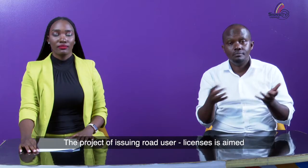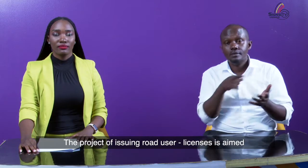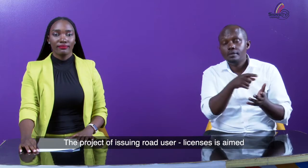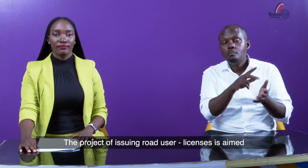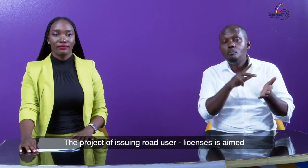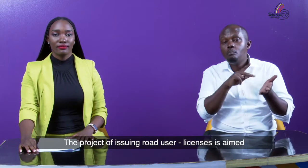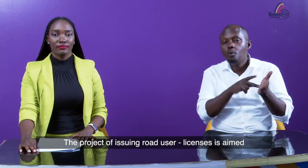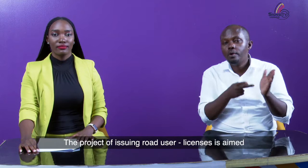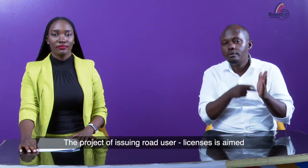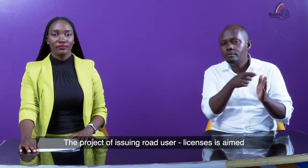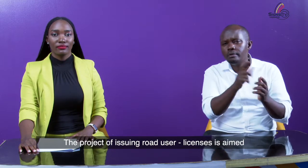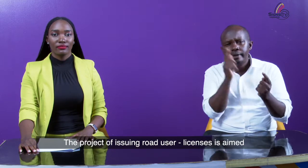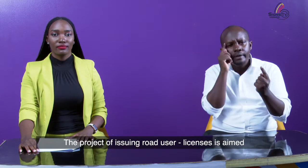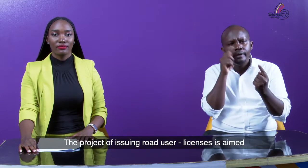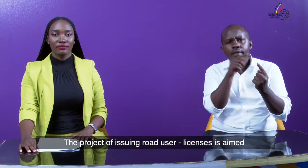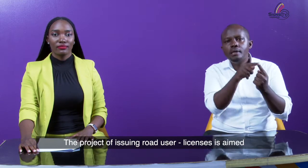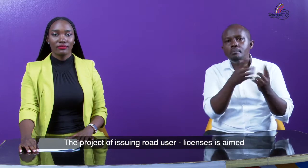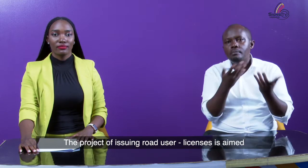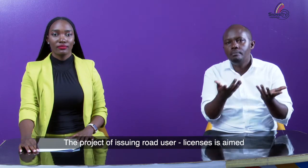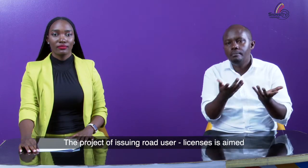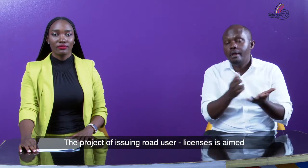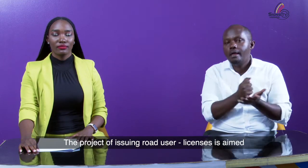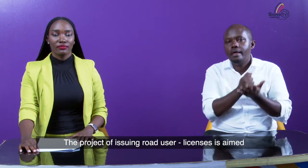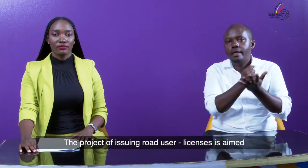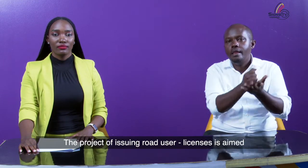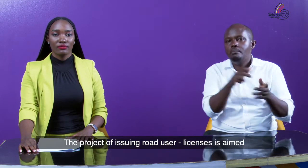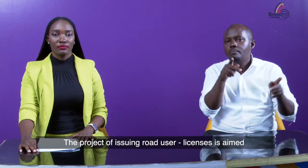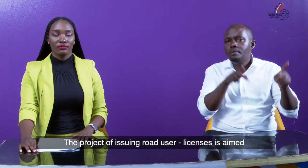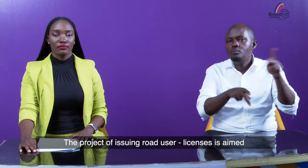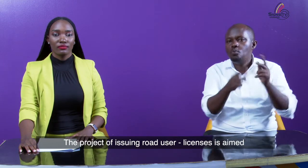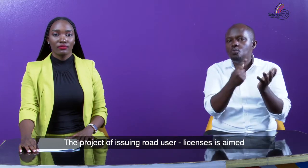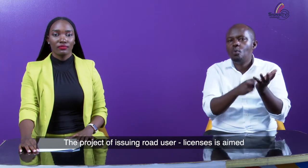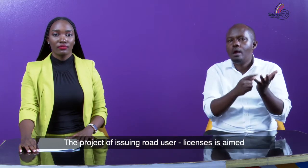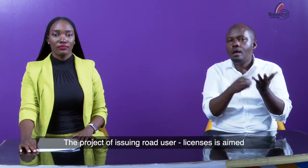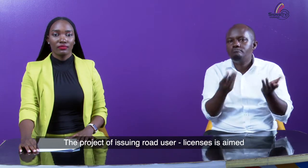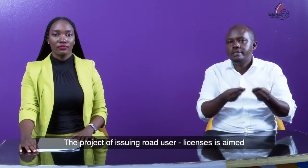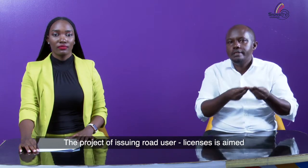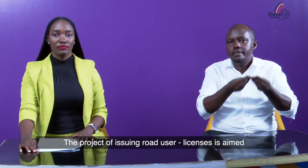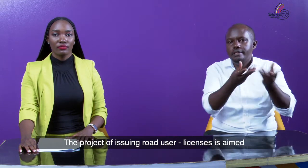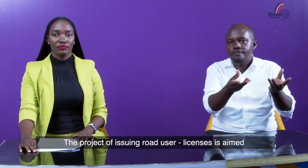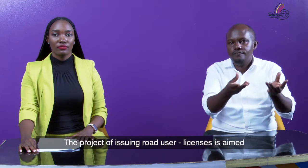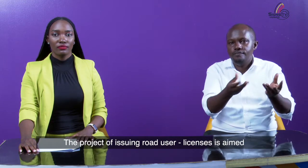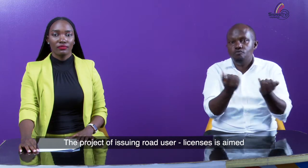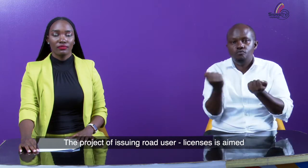The project of issuing road user licenses is aimed